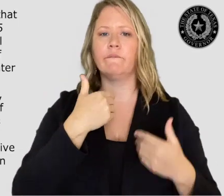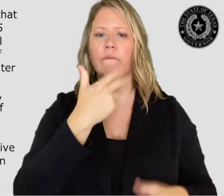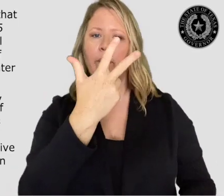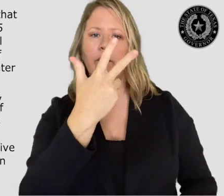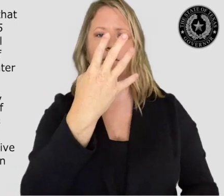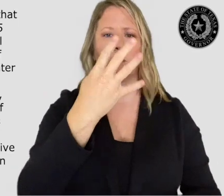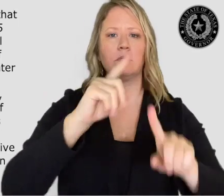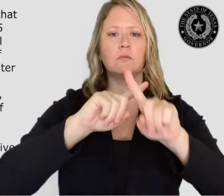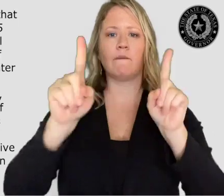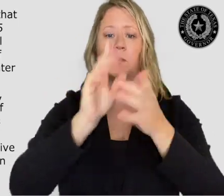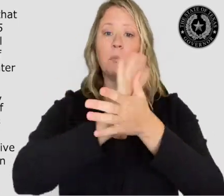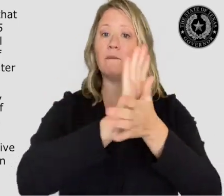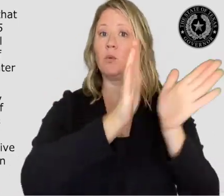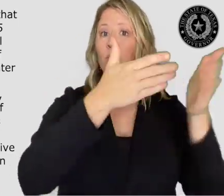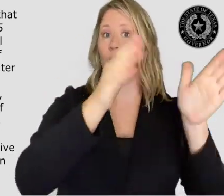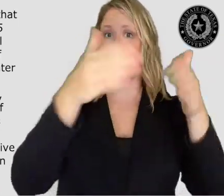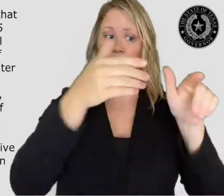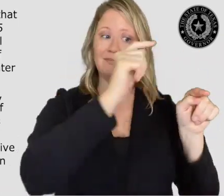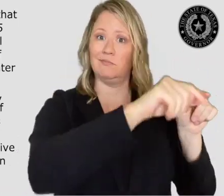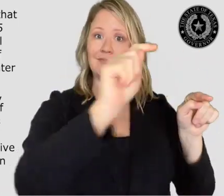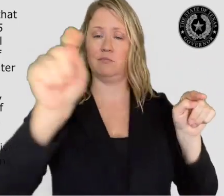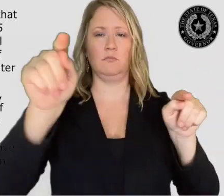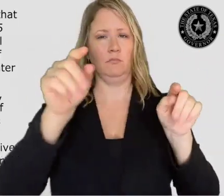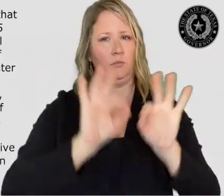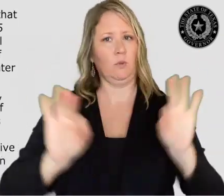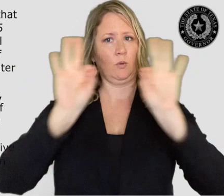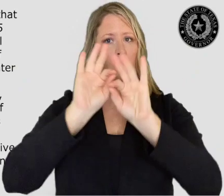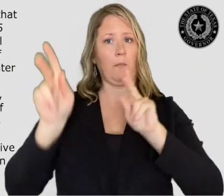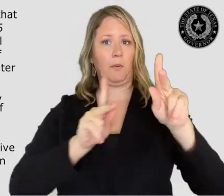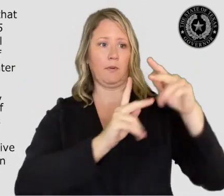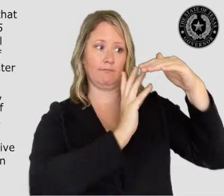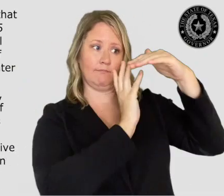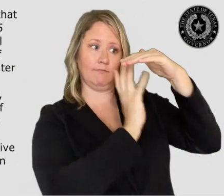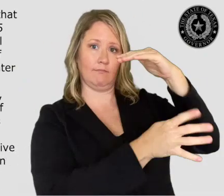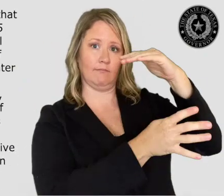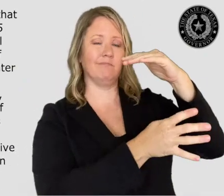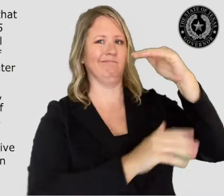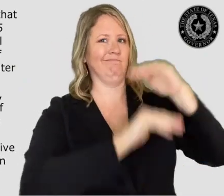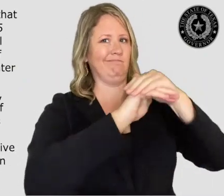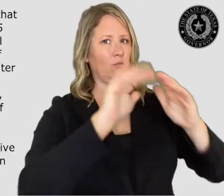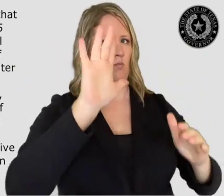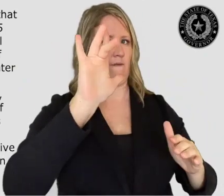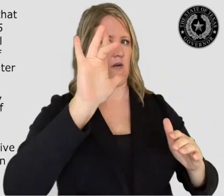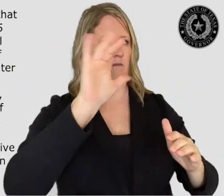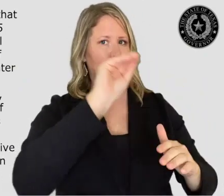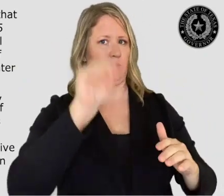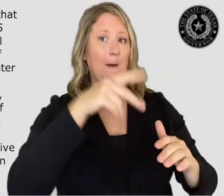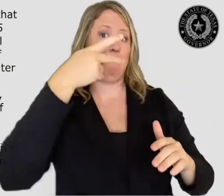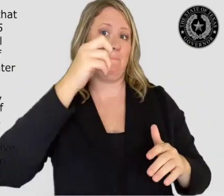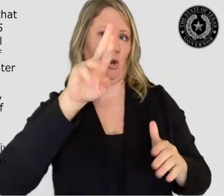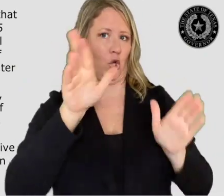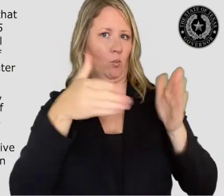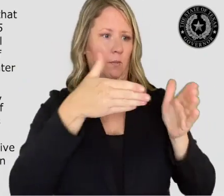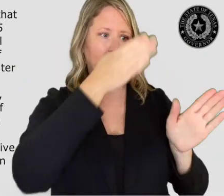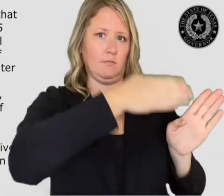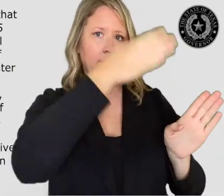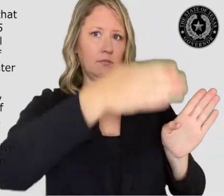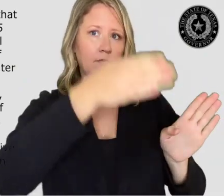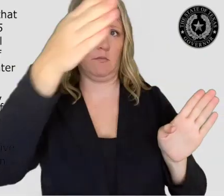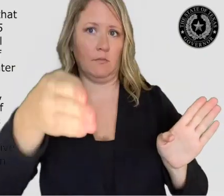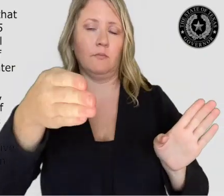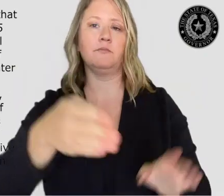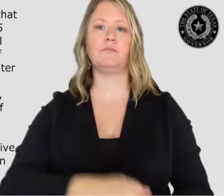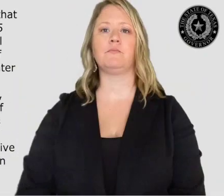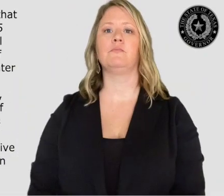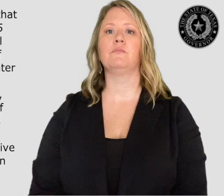any screening, provided, however, that components of the movie theaters that have video arcades or interactive games